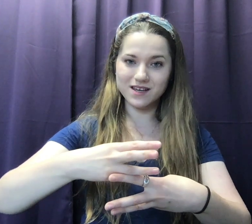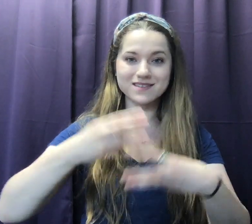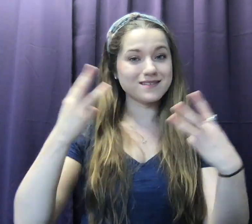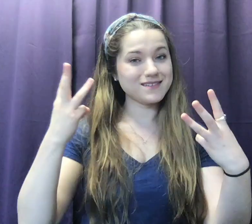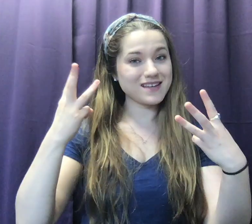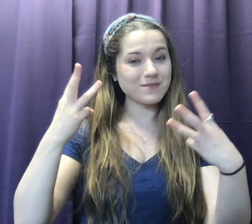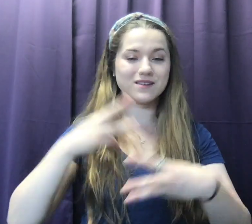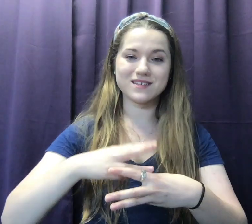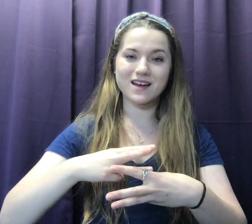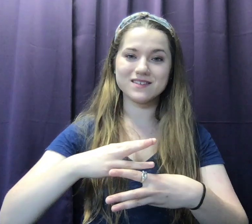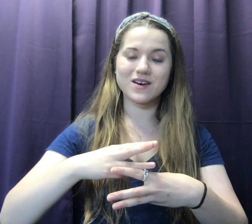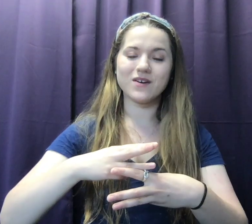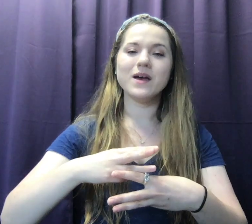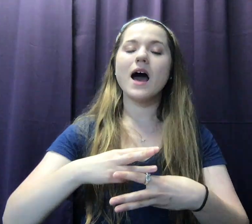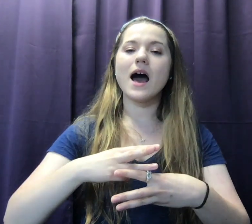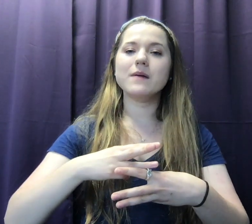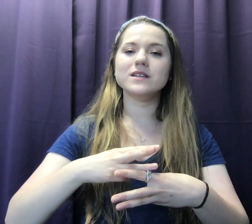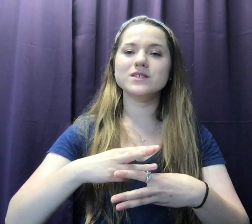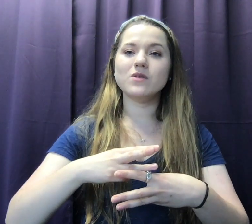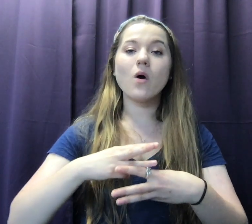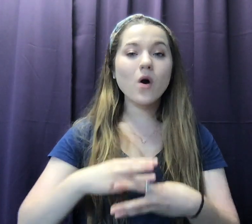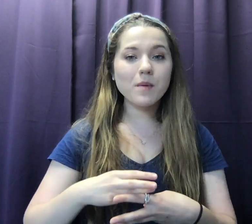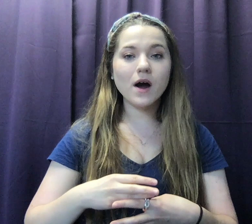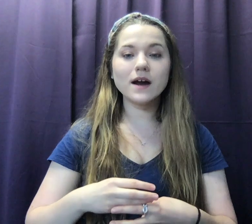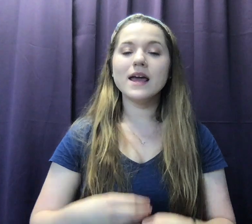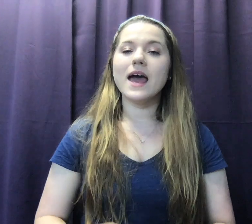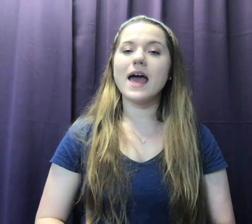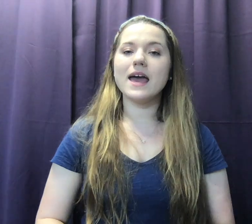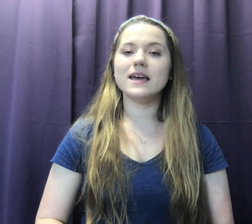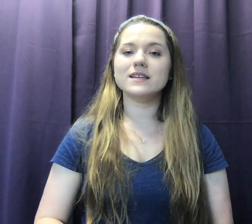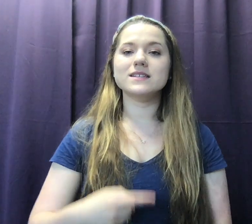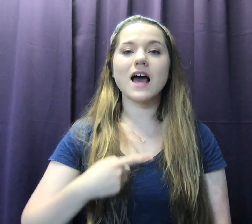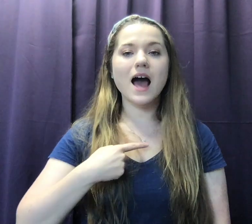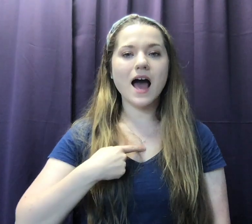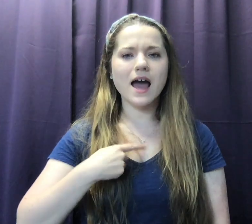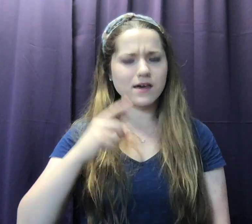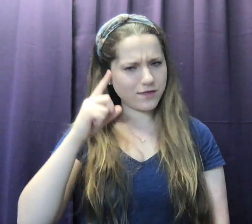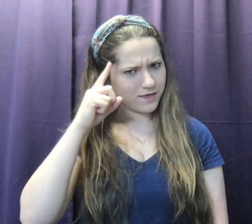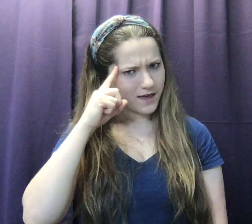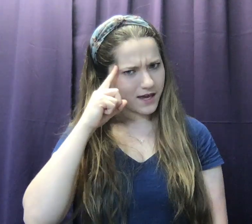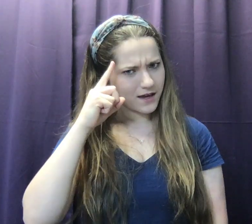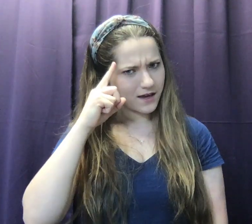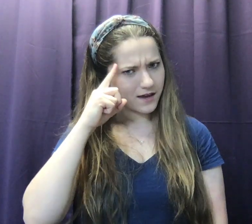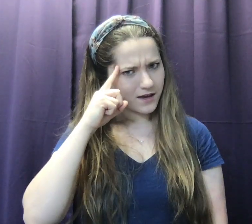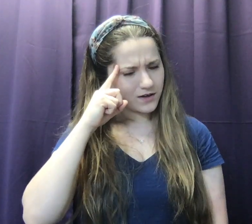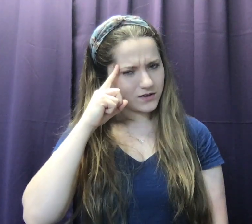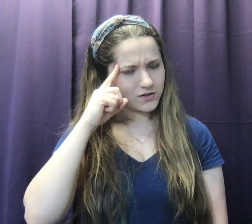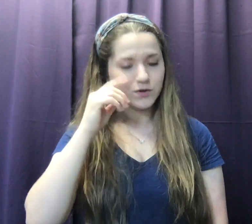these W signs. So let's do the whole part, and I think